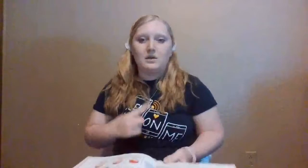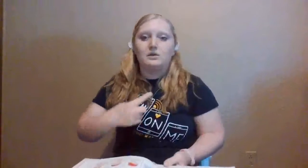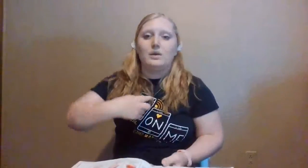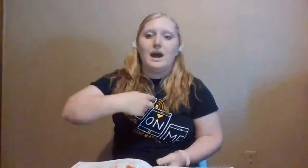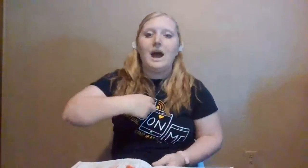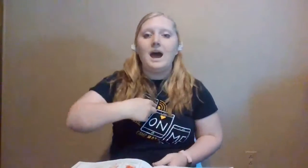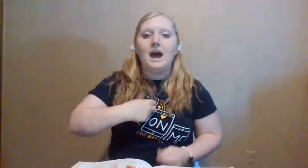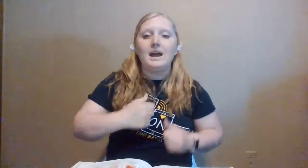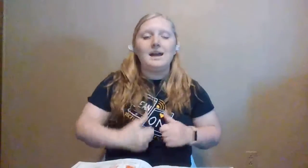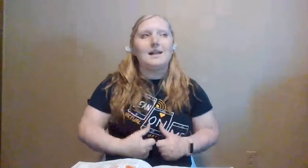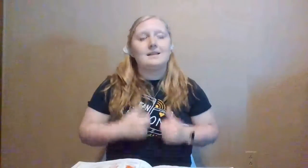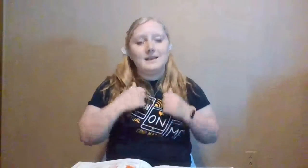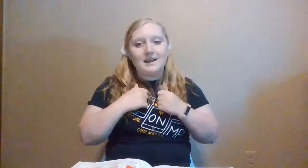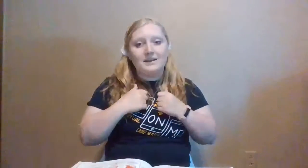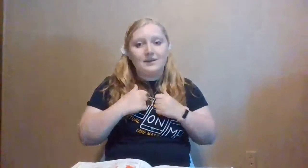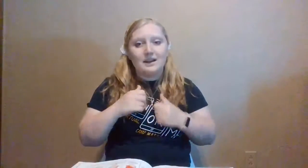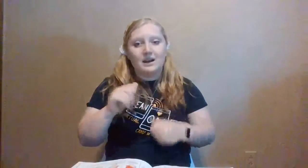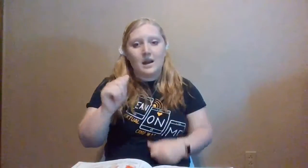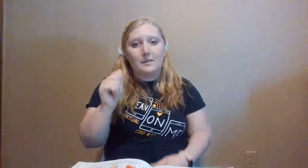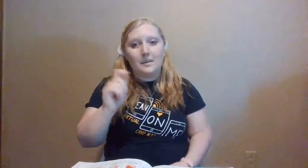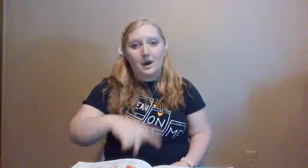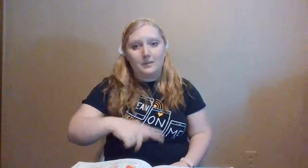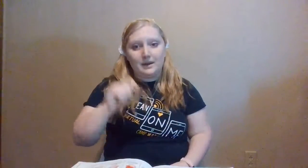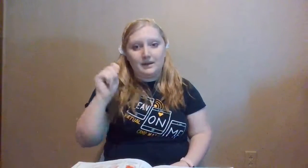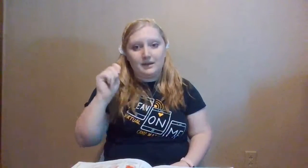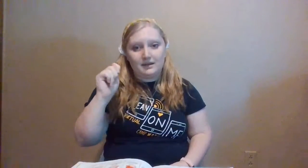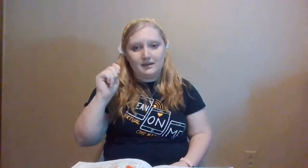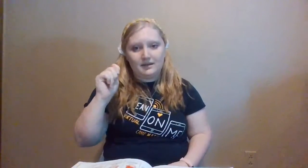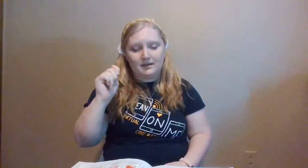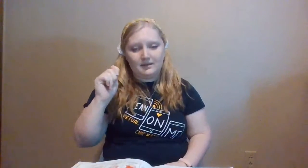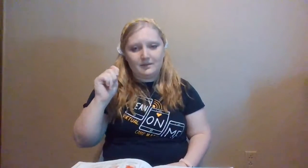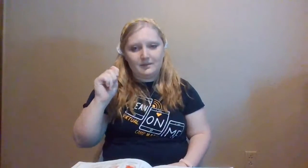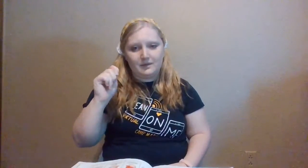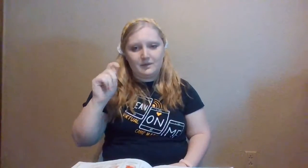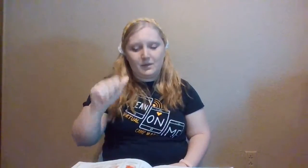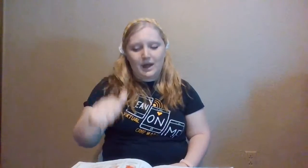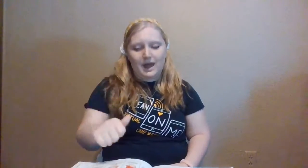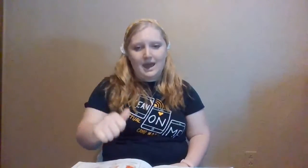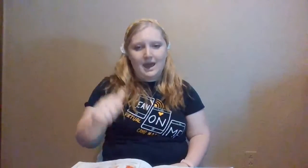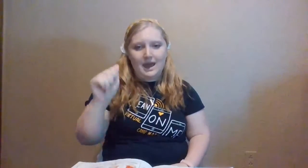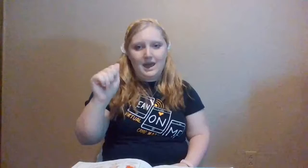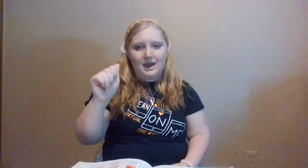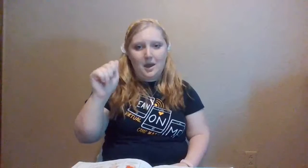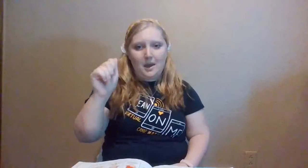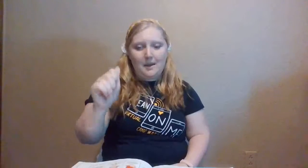So I live in an apartment. So